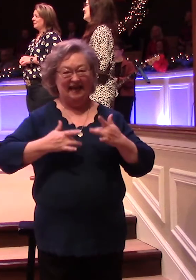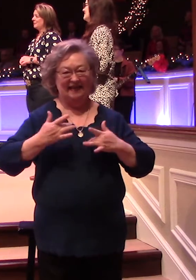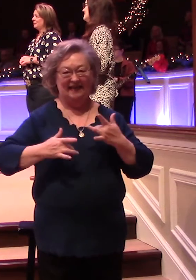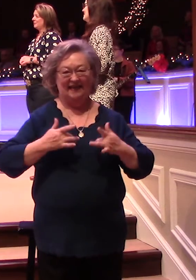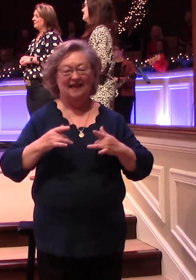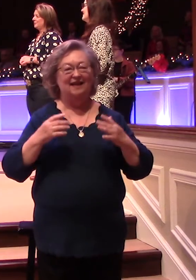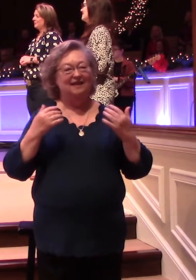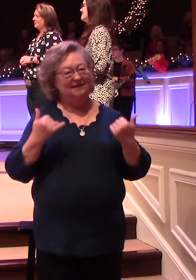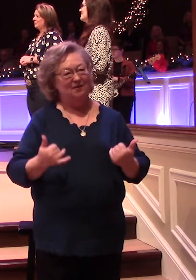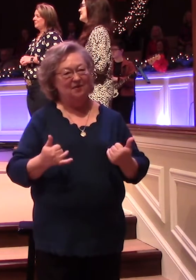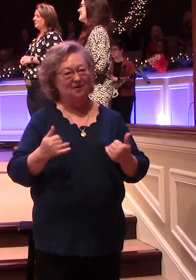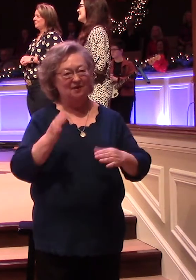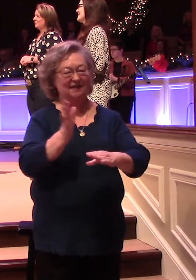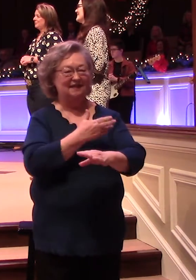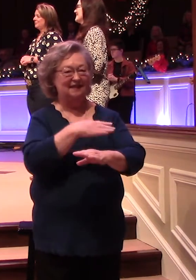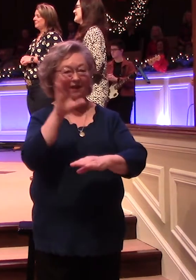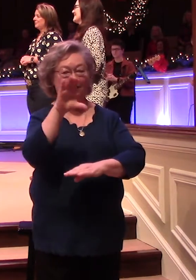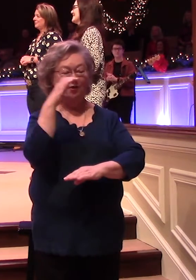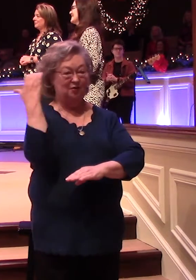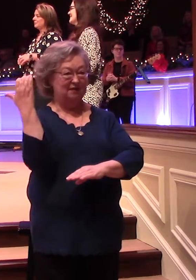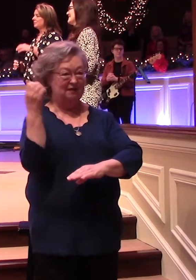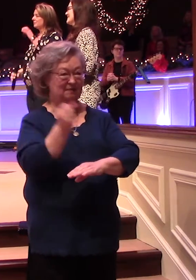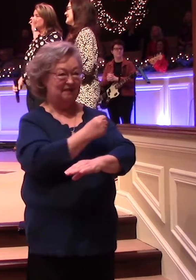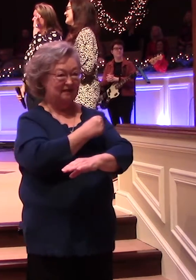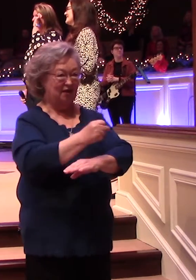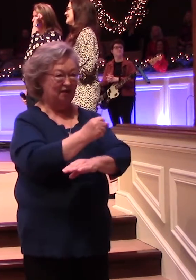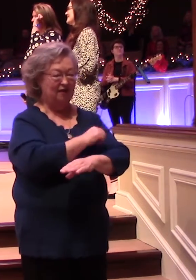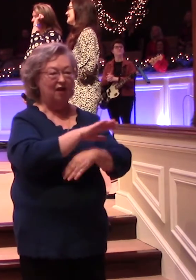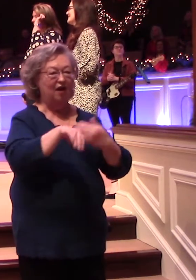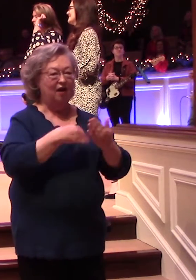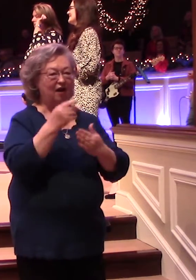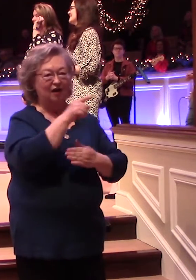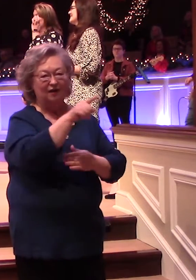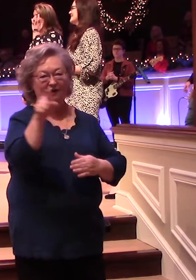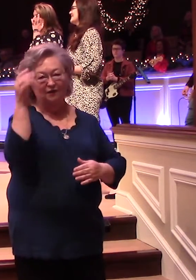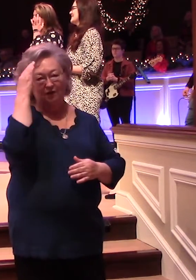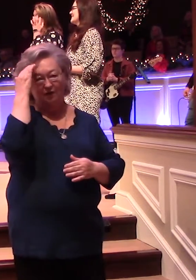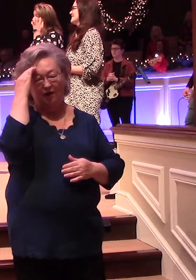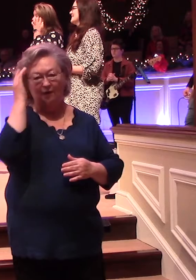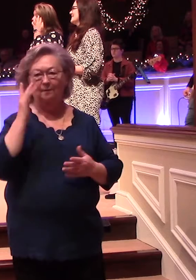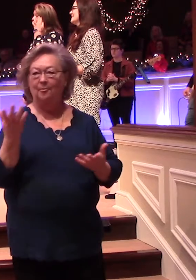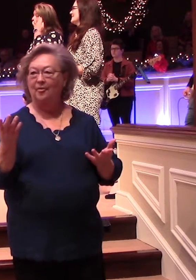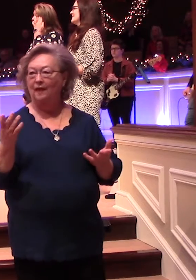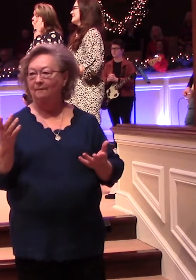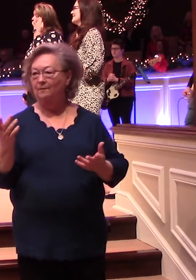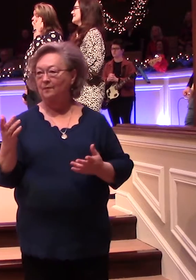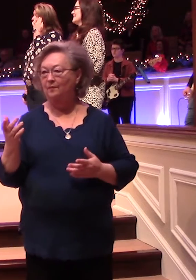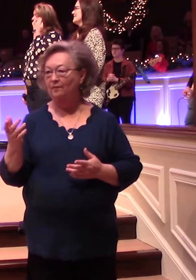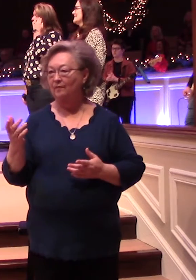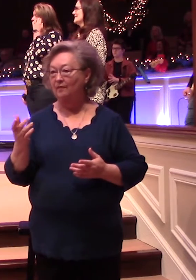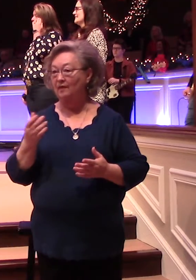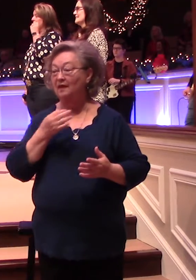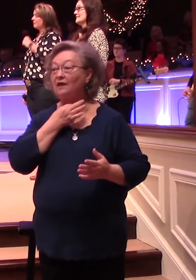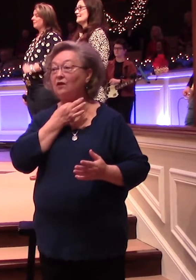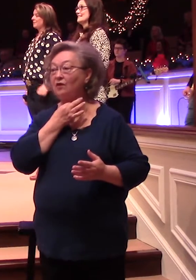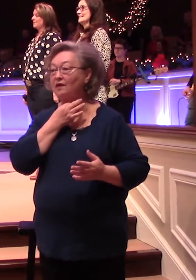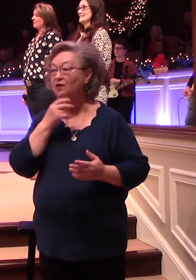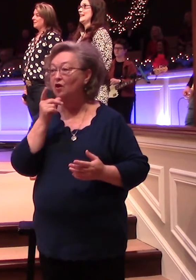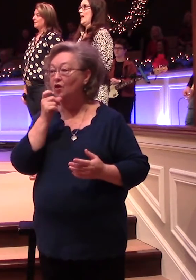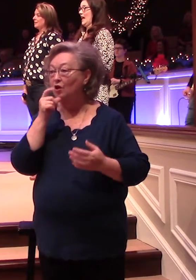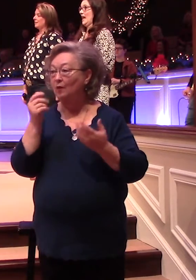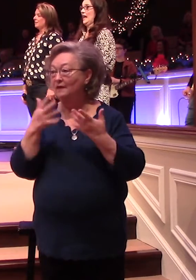going to sing a Christmas song this morning. All of you know. Just curious, is anybody done with their Christmas shopping? Has anybody